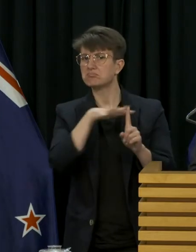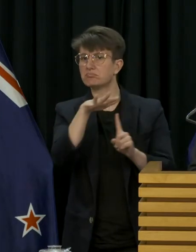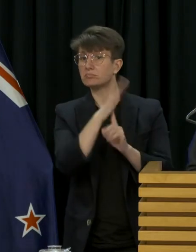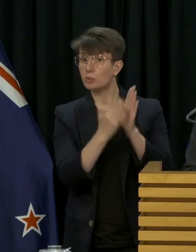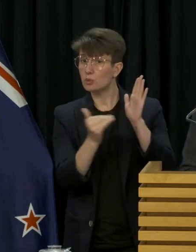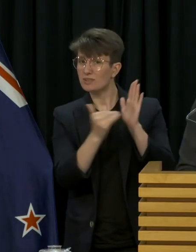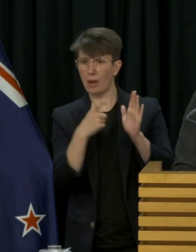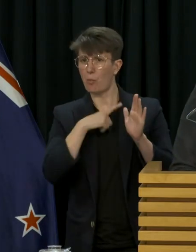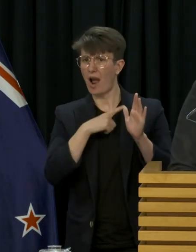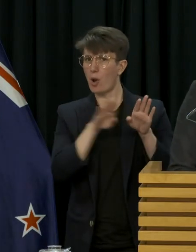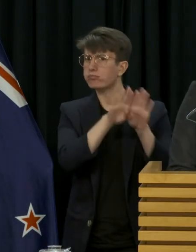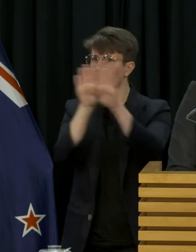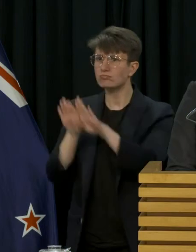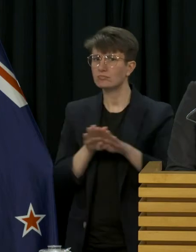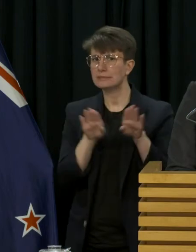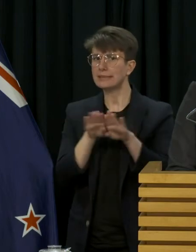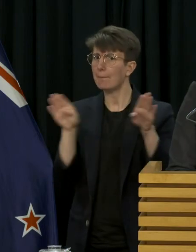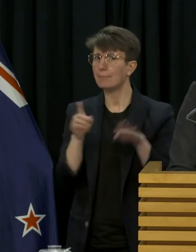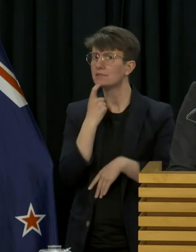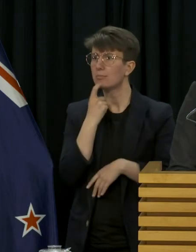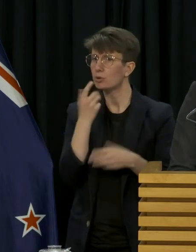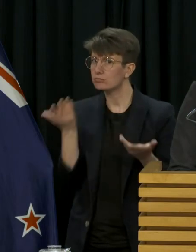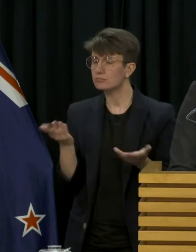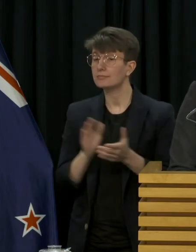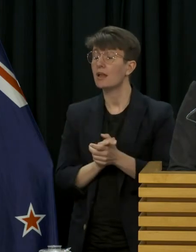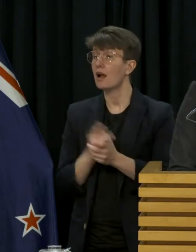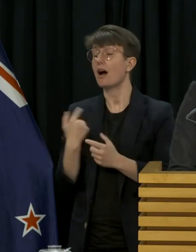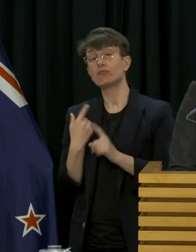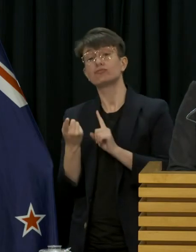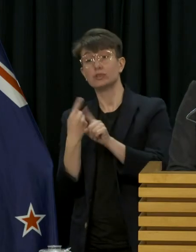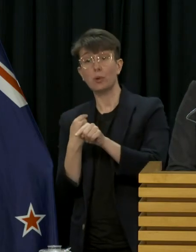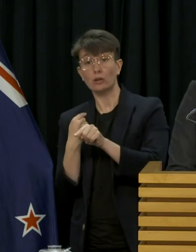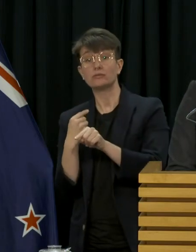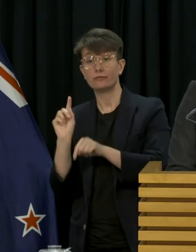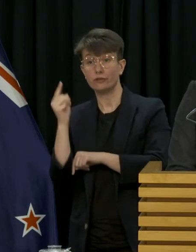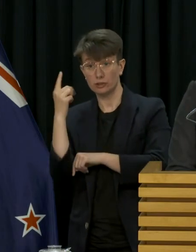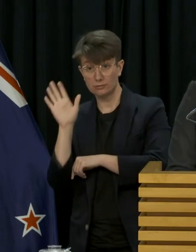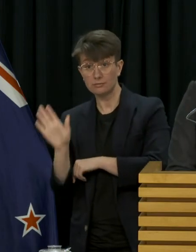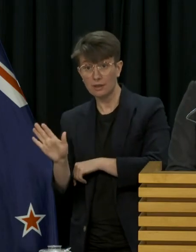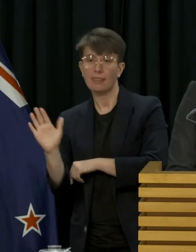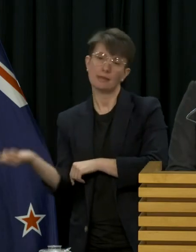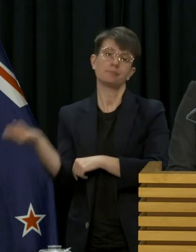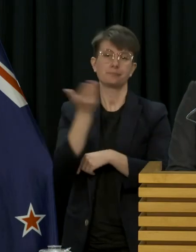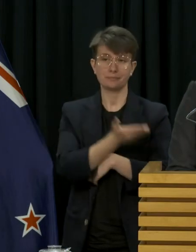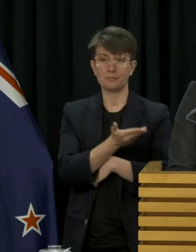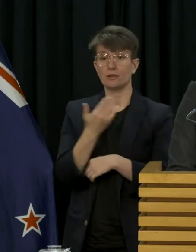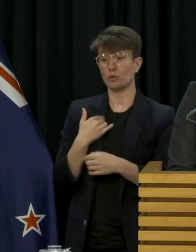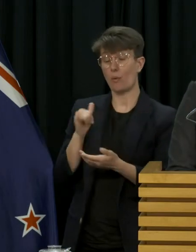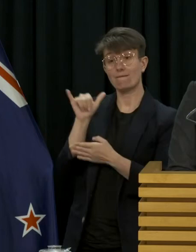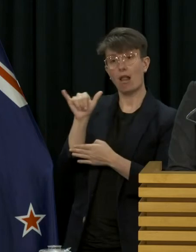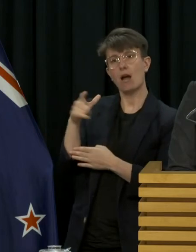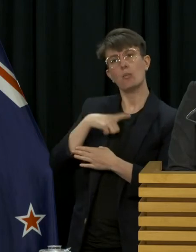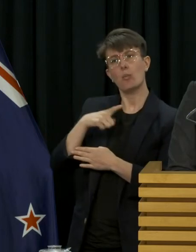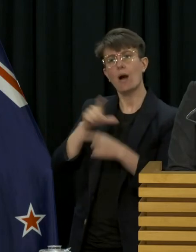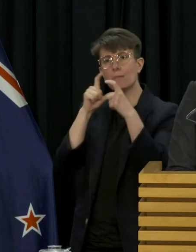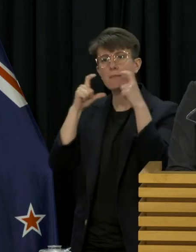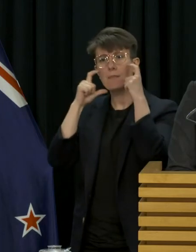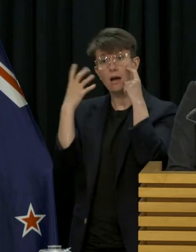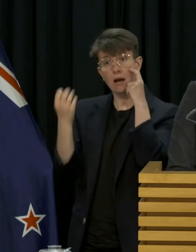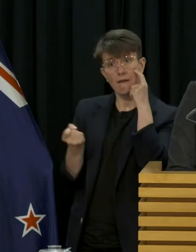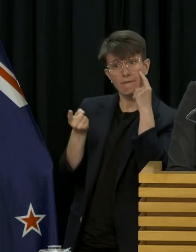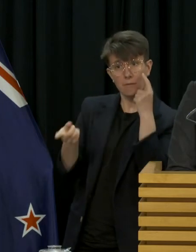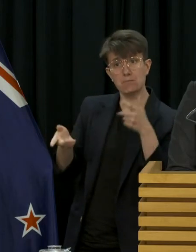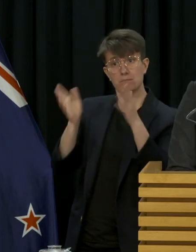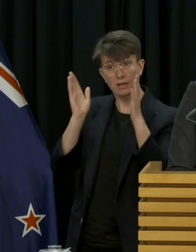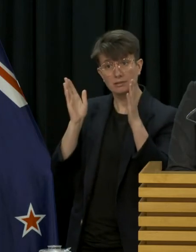at responding to that and then hand over to Minister Hipkins. For flights, you can see that, of course, it is because of the movements in and out of Auckland,